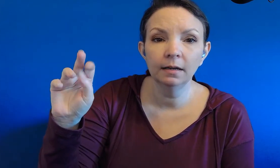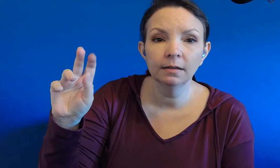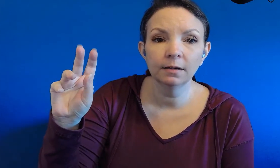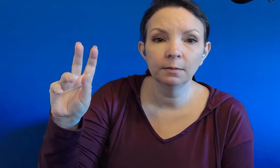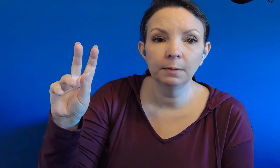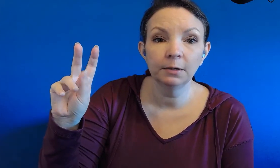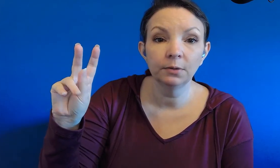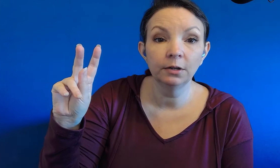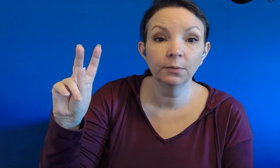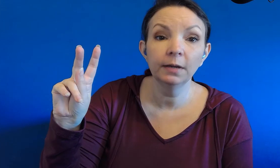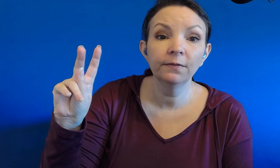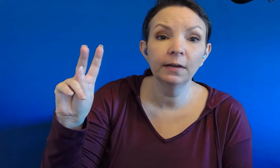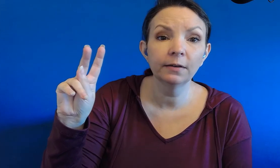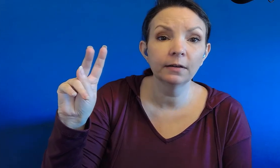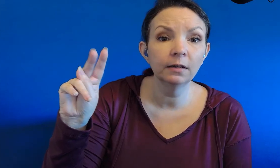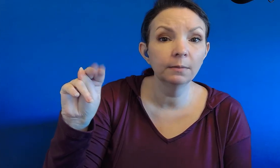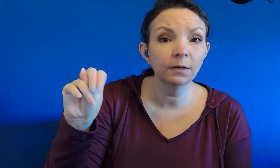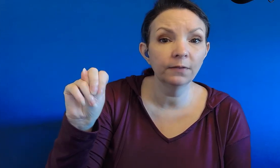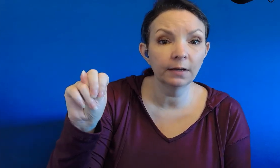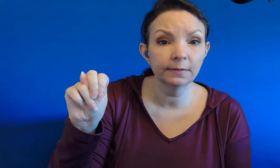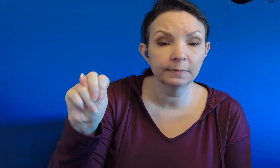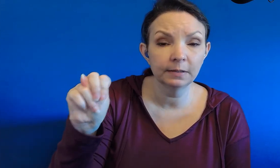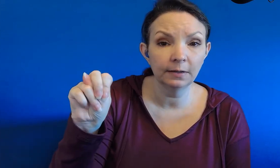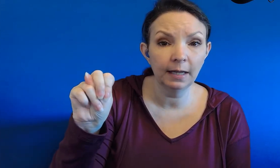be between your ring finger and your middle finger. So N.